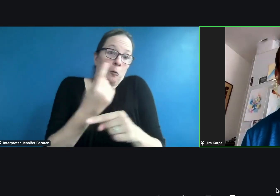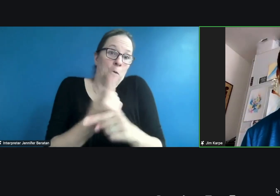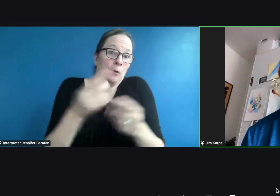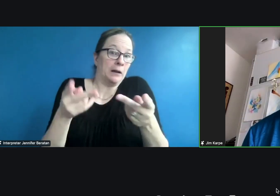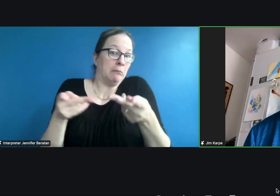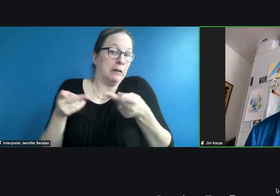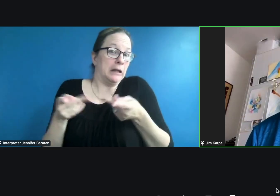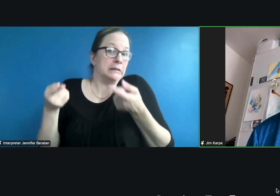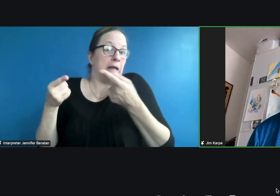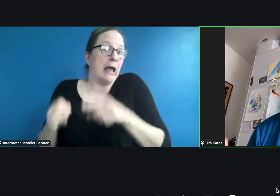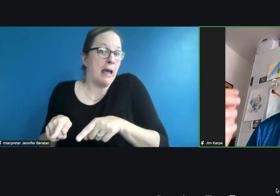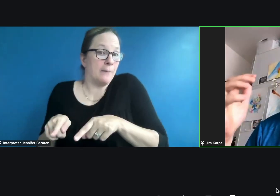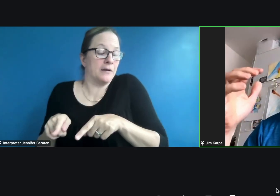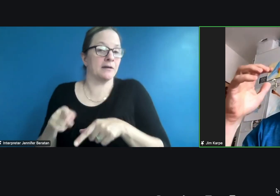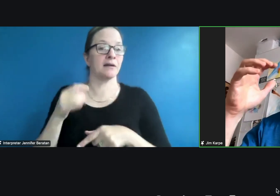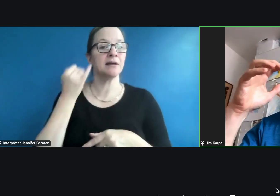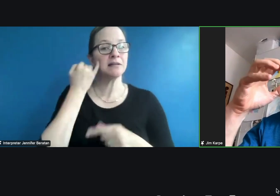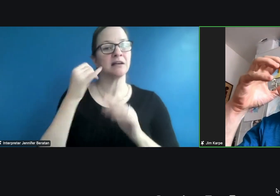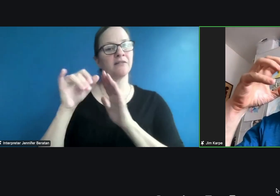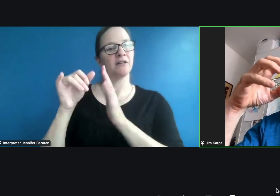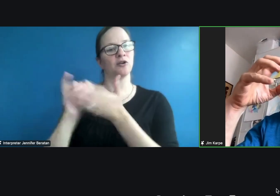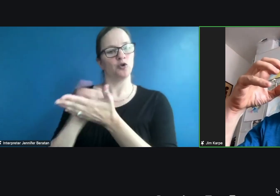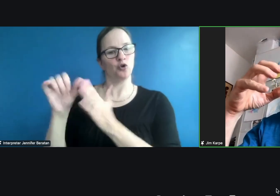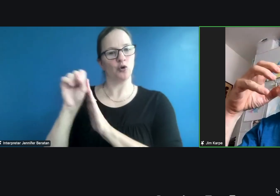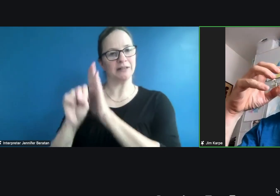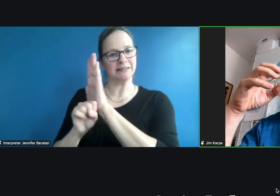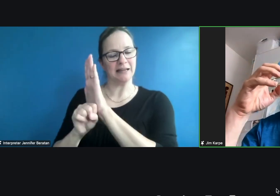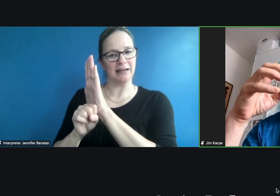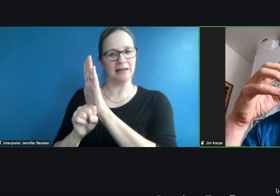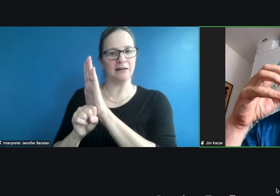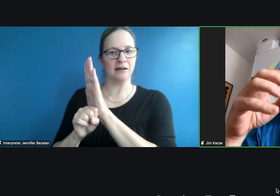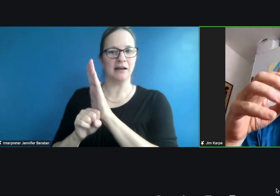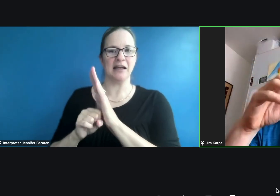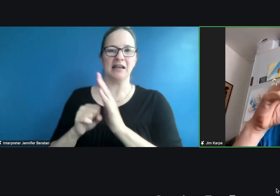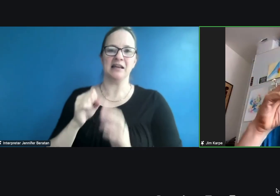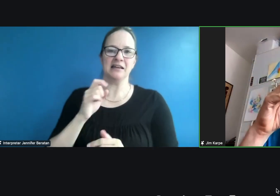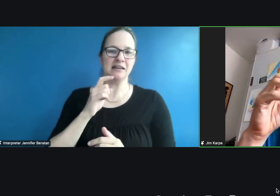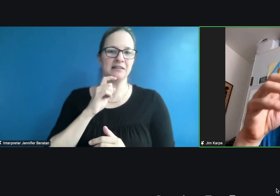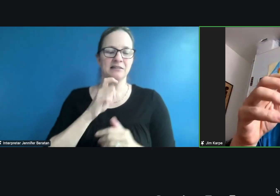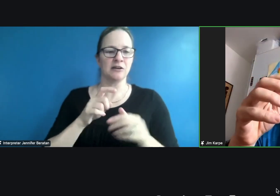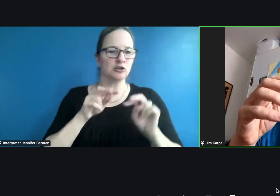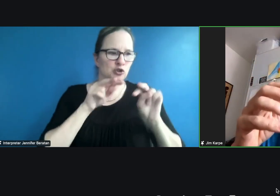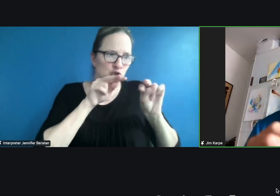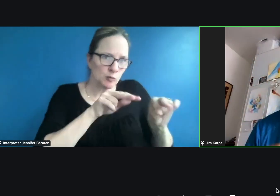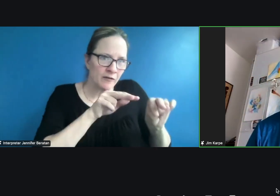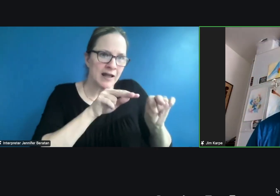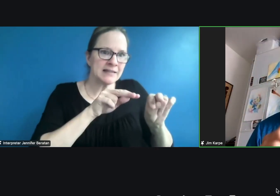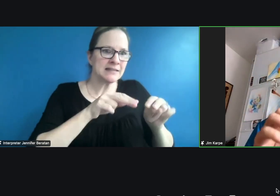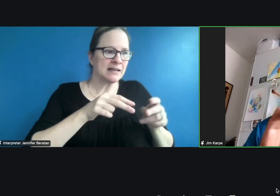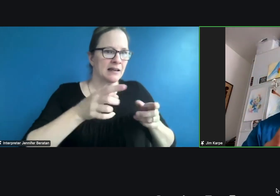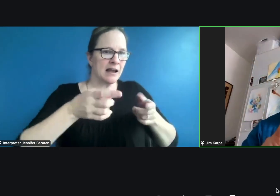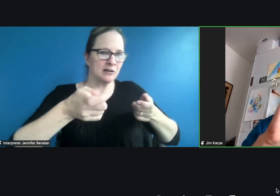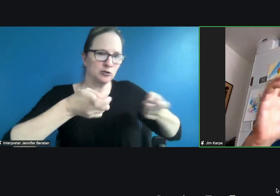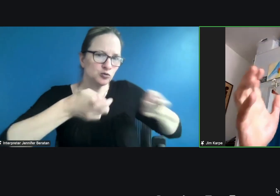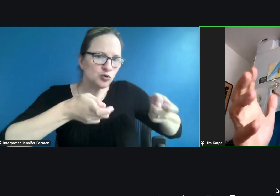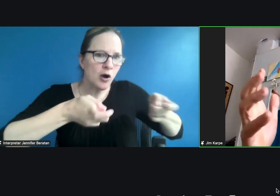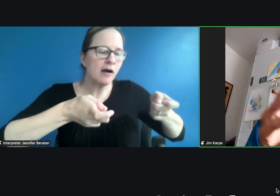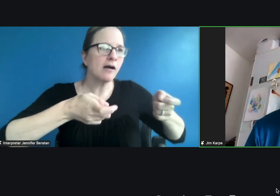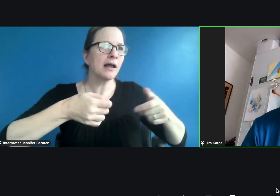occur is if New York State is supervising and directing and